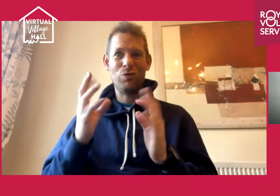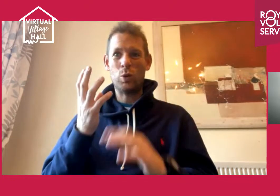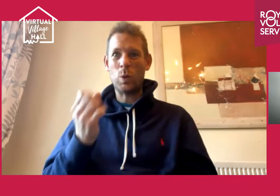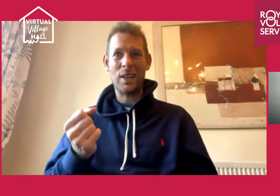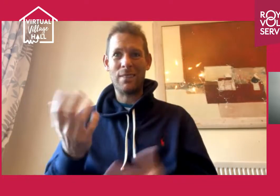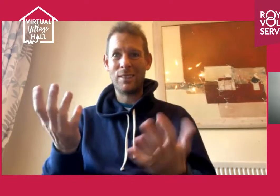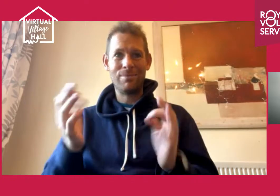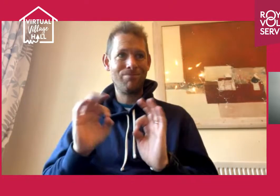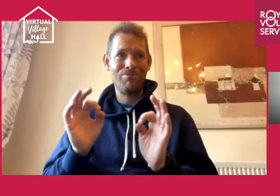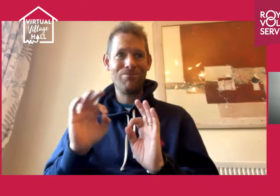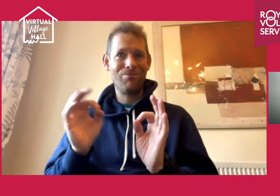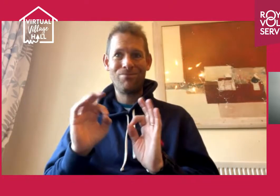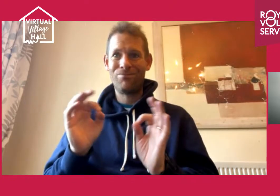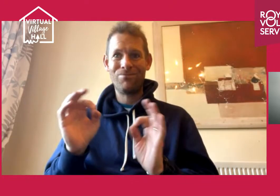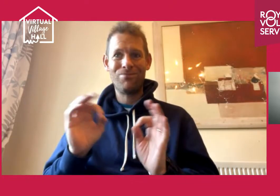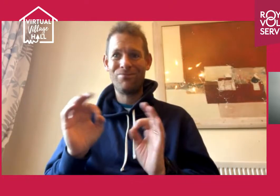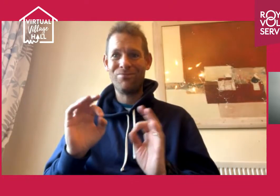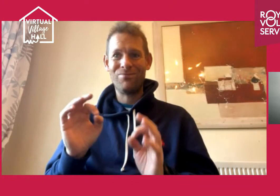I have no drinks, nothing.